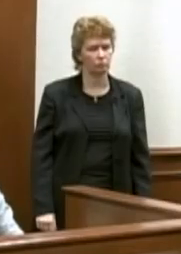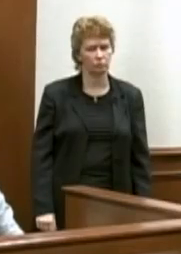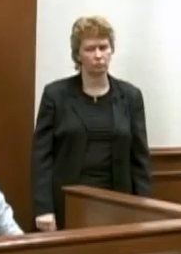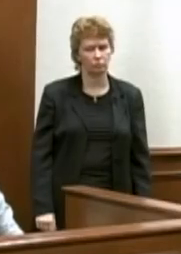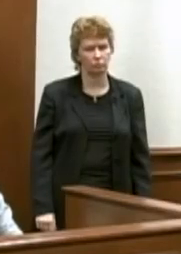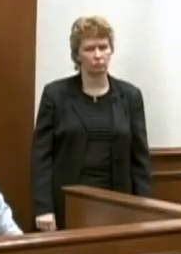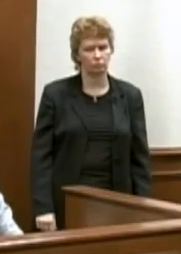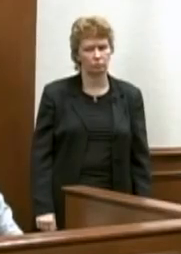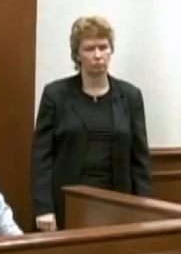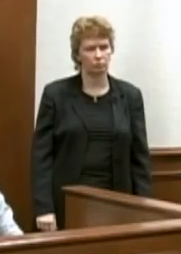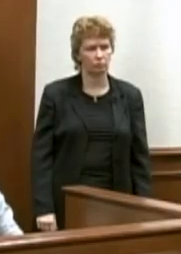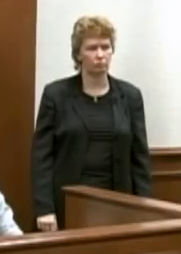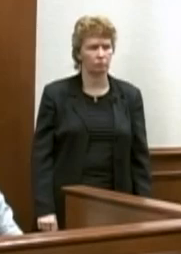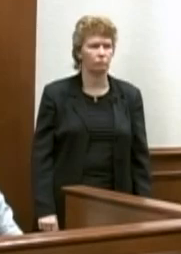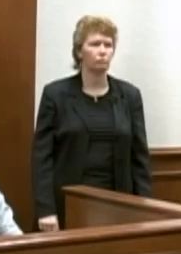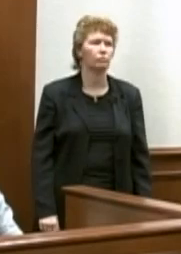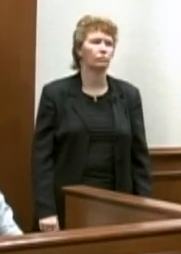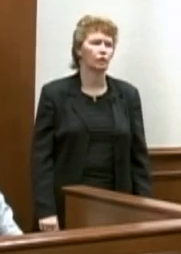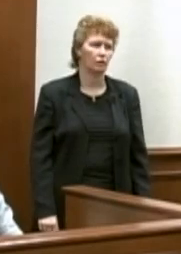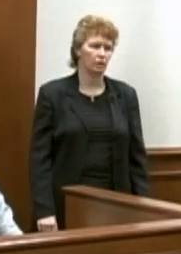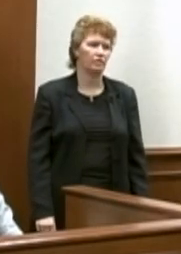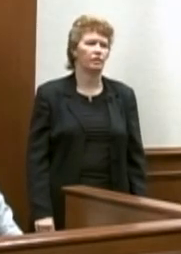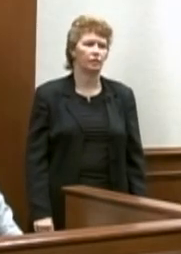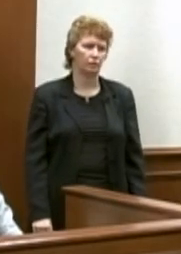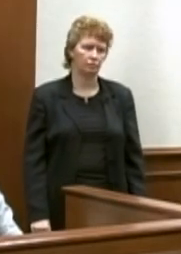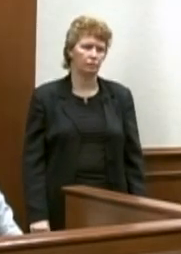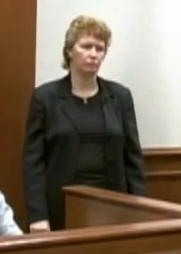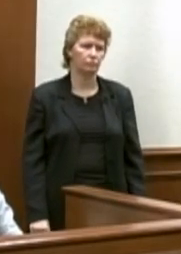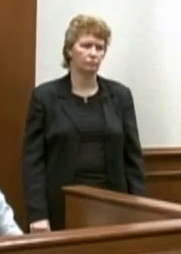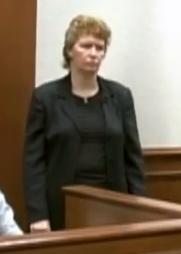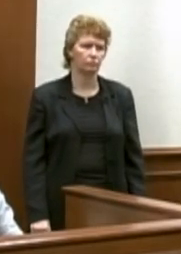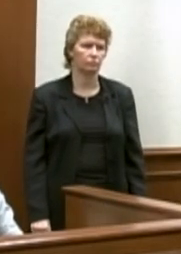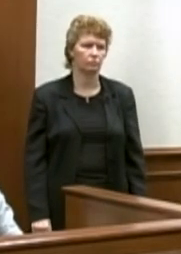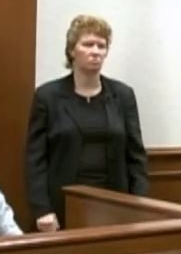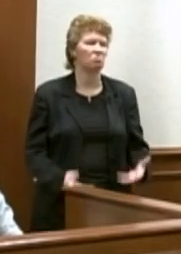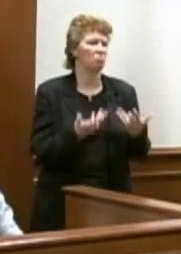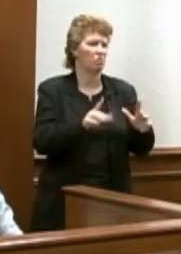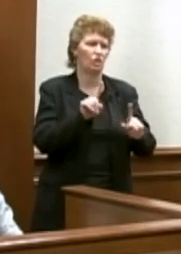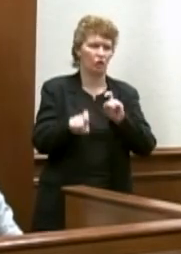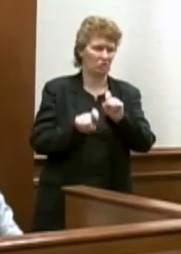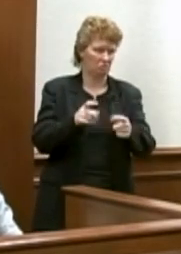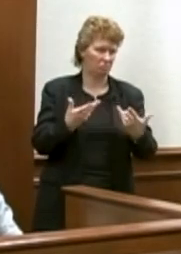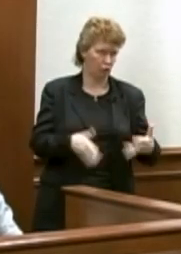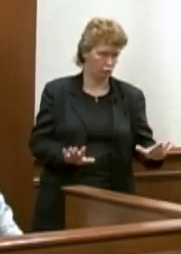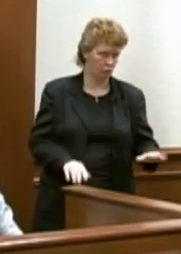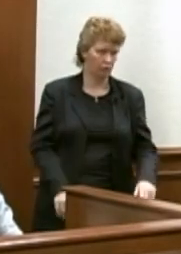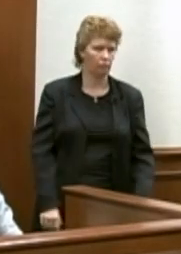Yes, I did. No further questions, Your Honor.